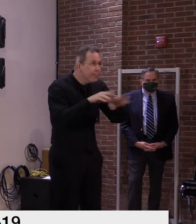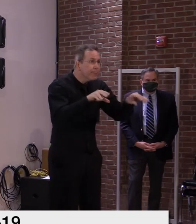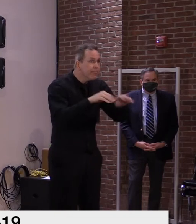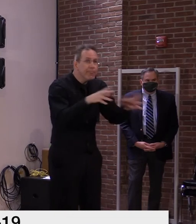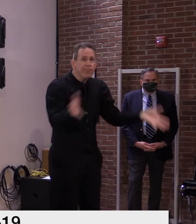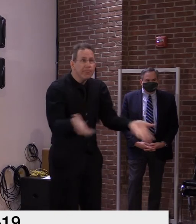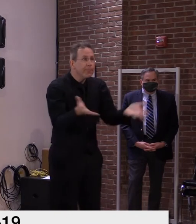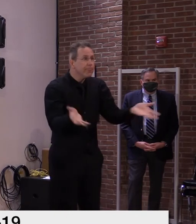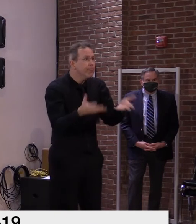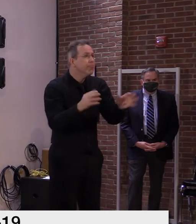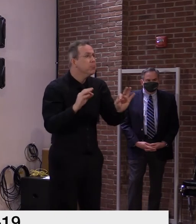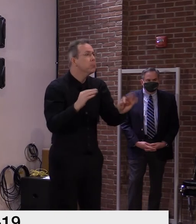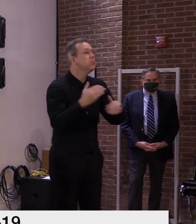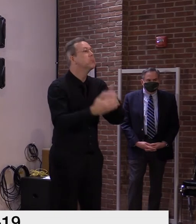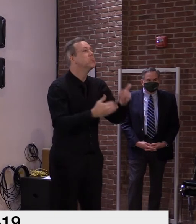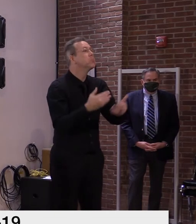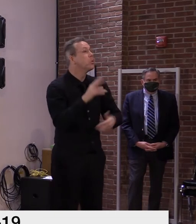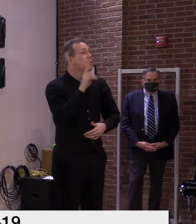as well.